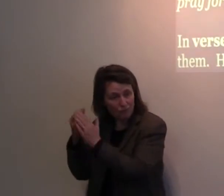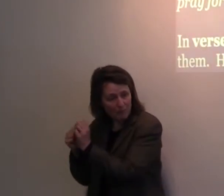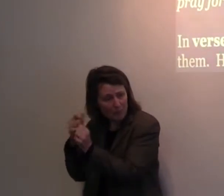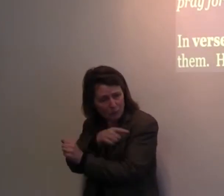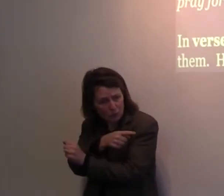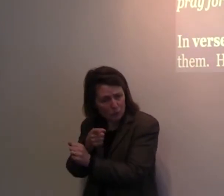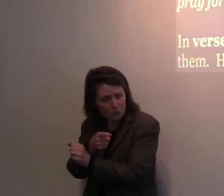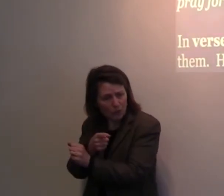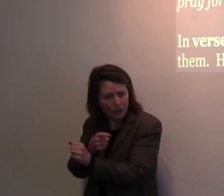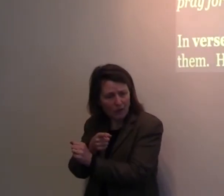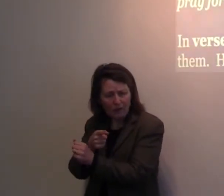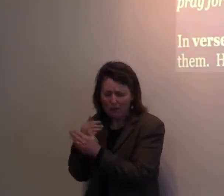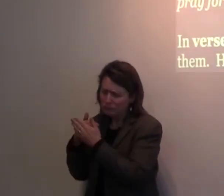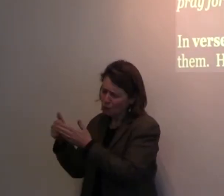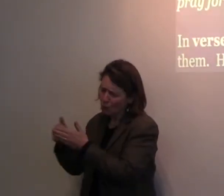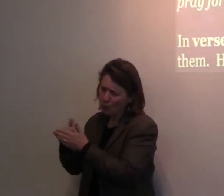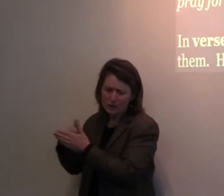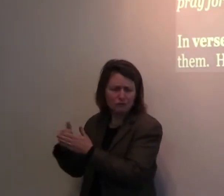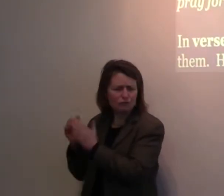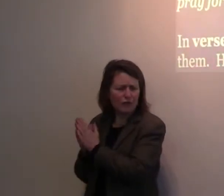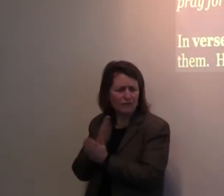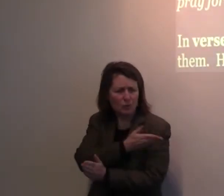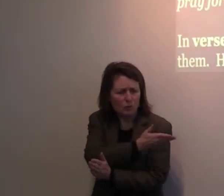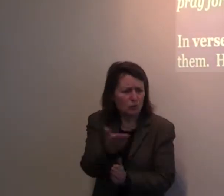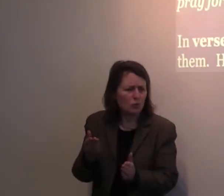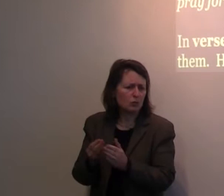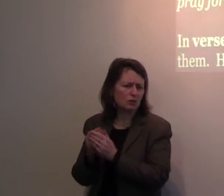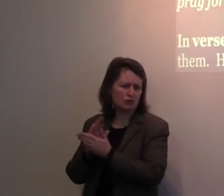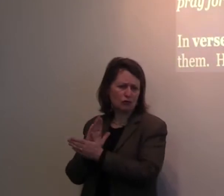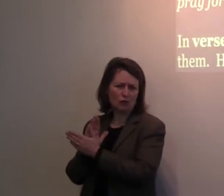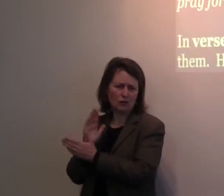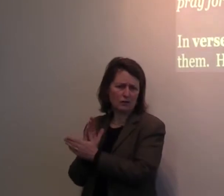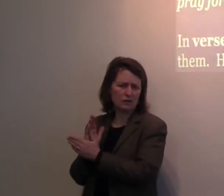and I always pray for all of you with joy. End quote.